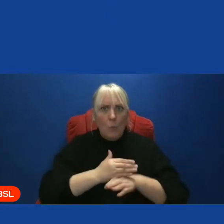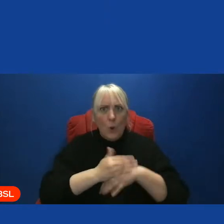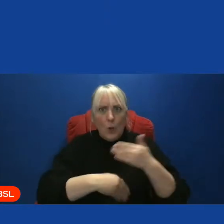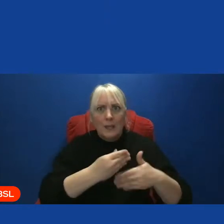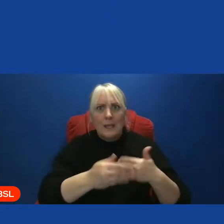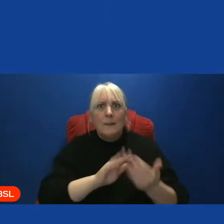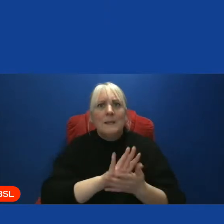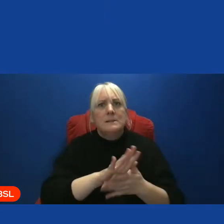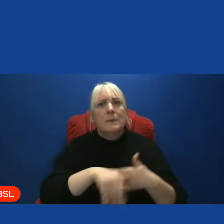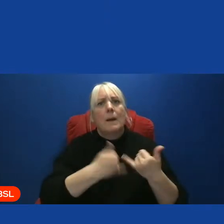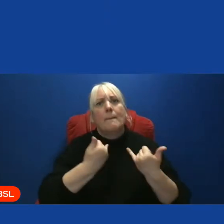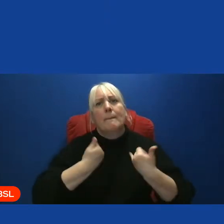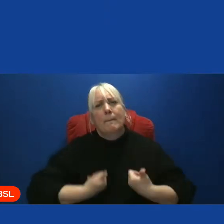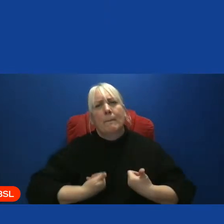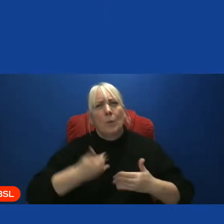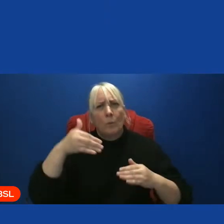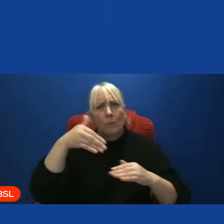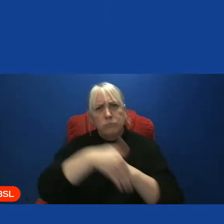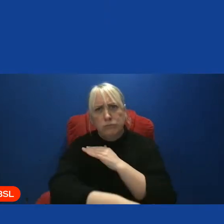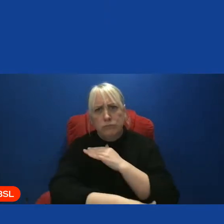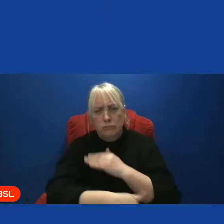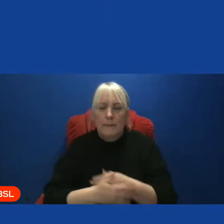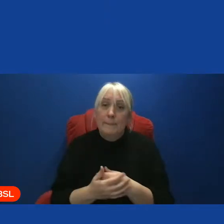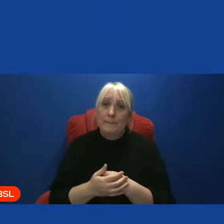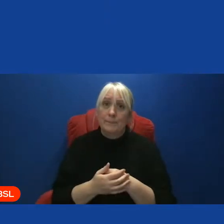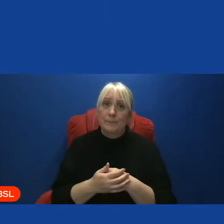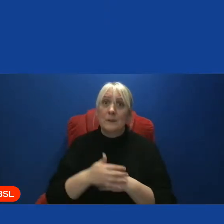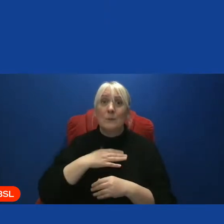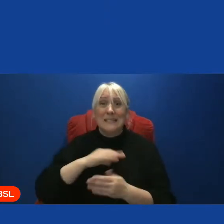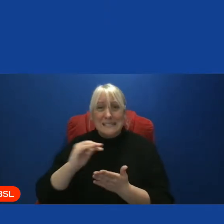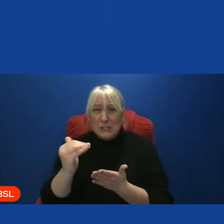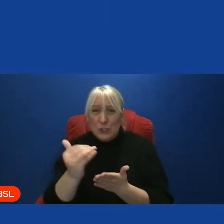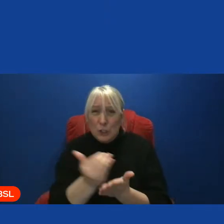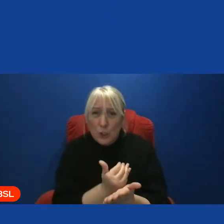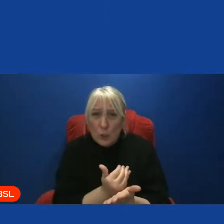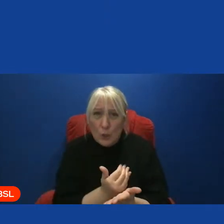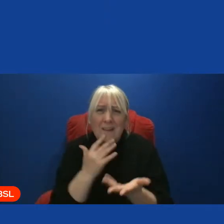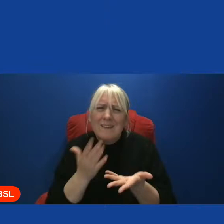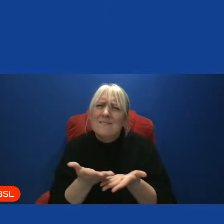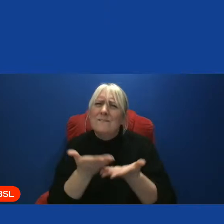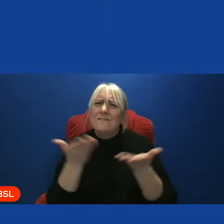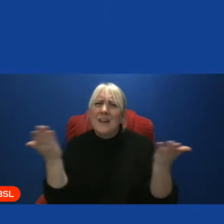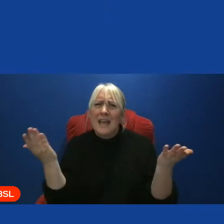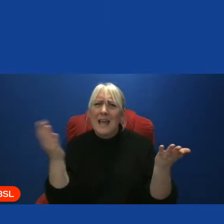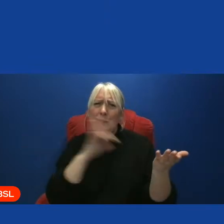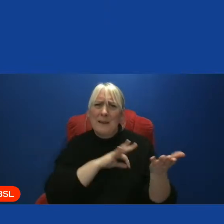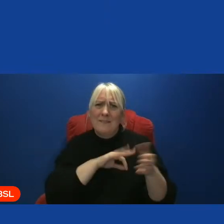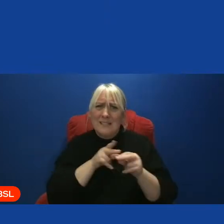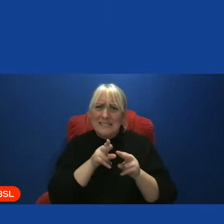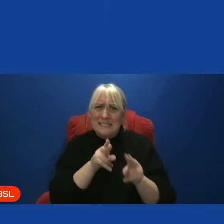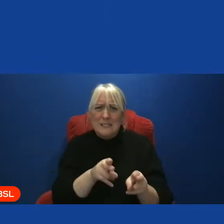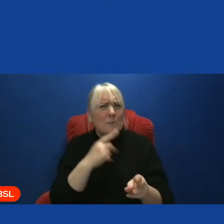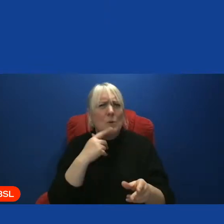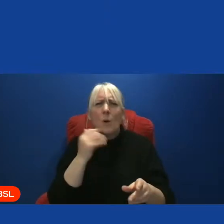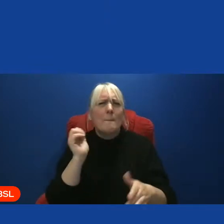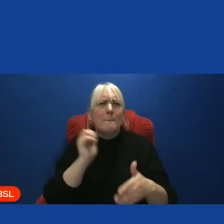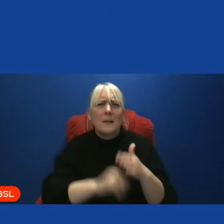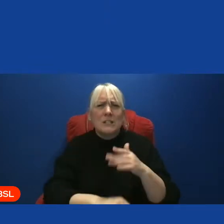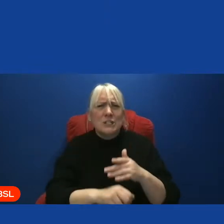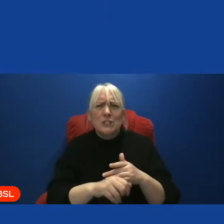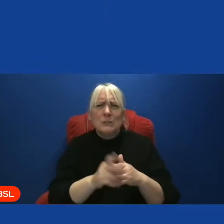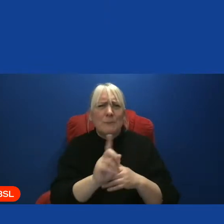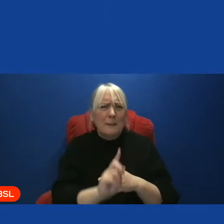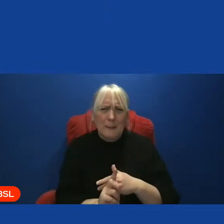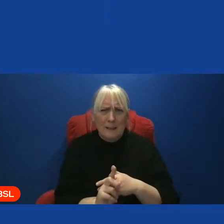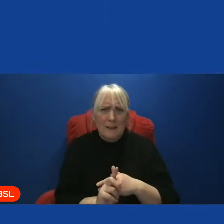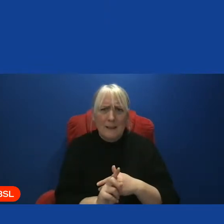worse. A secure and fair benefits system, not one that punishes people for being unwell or disabled, and recognition that not